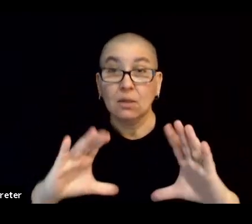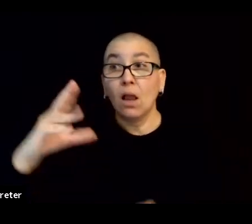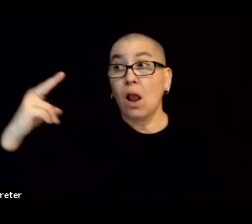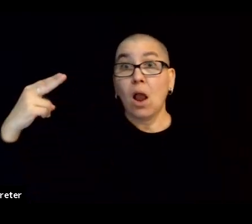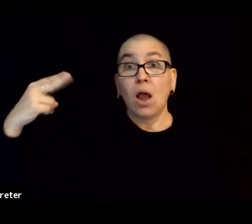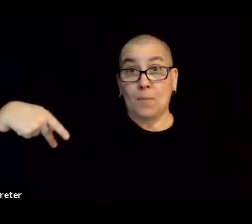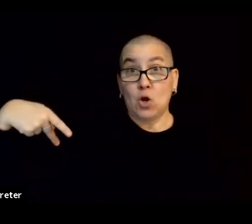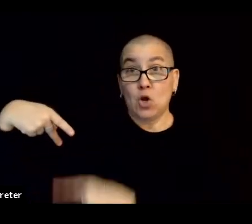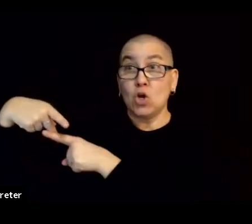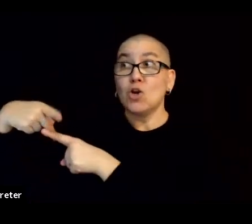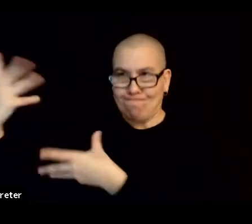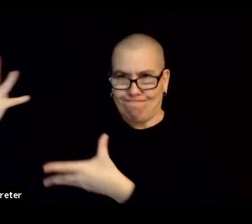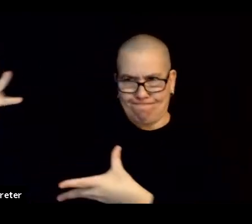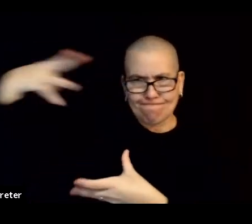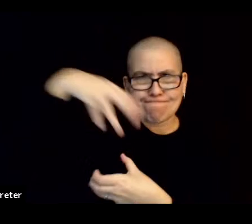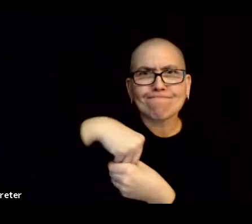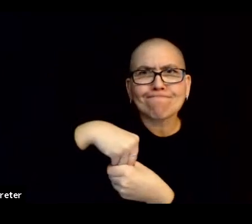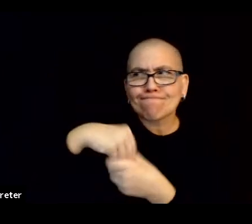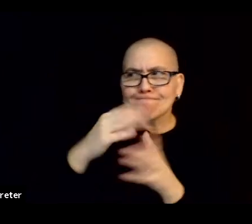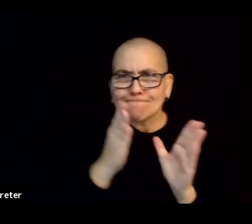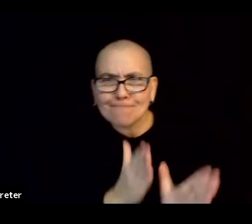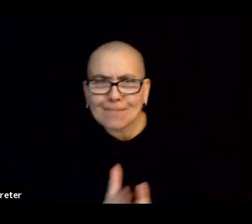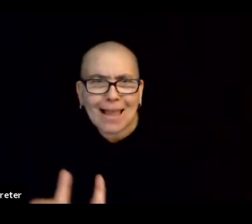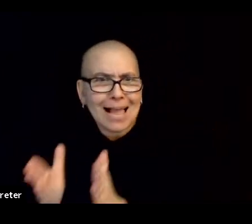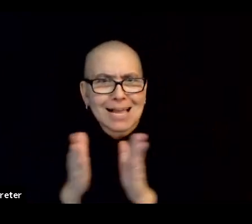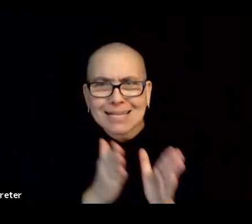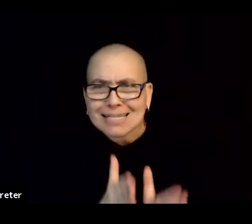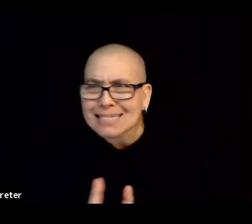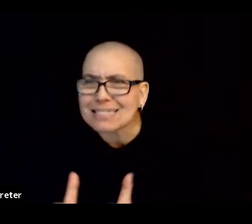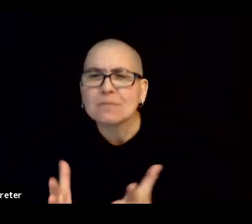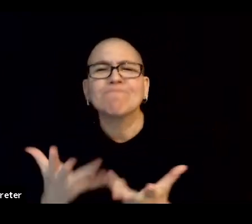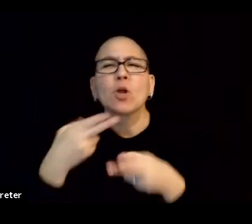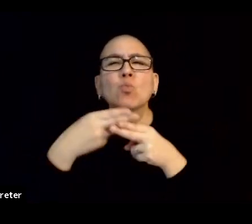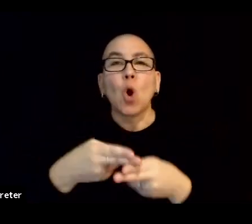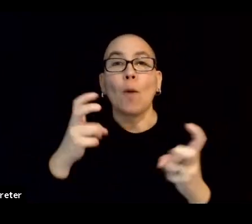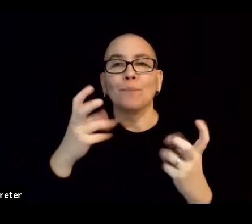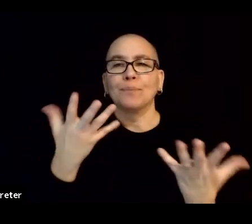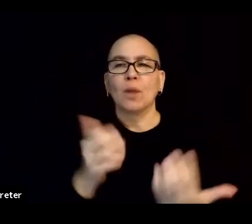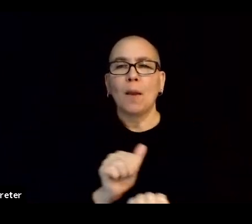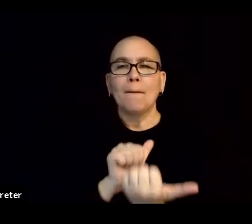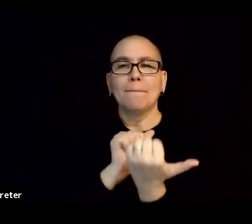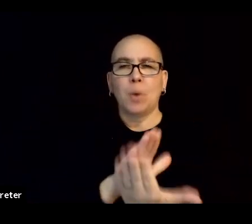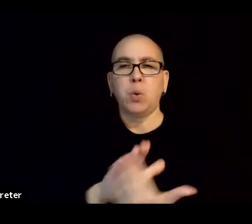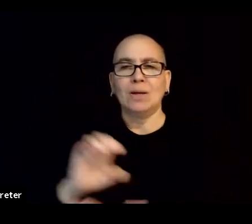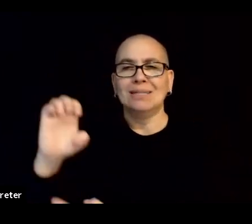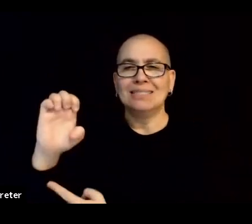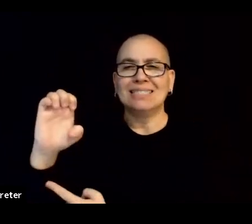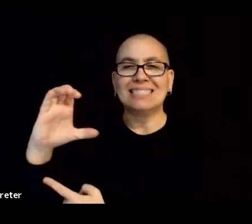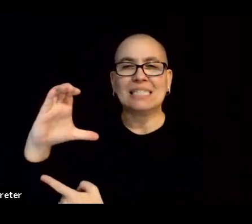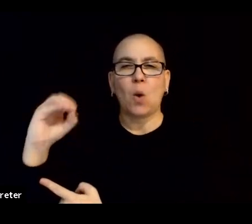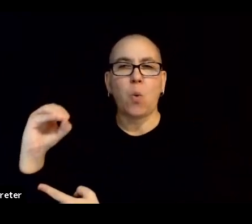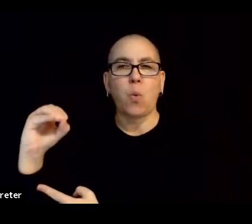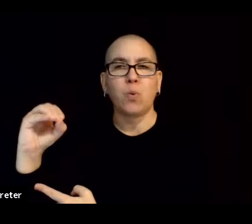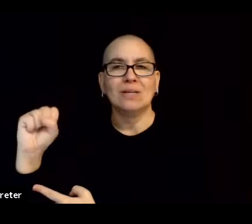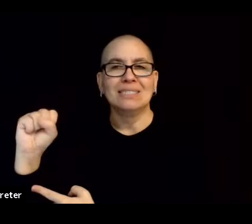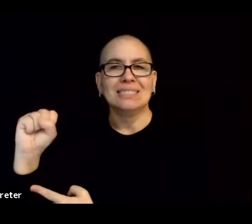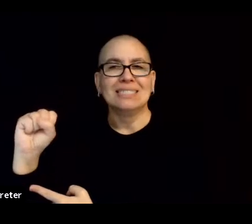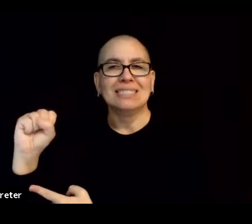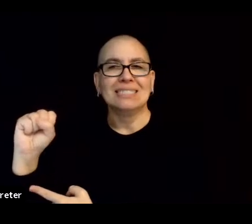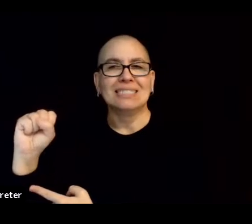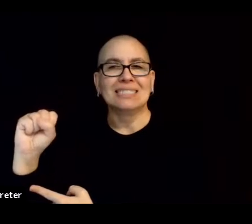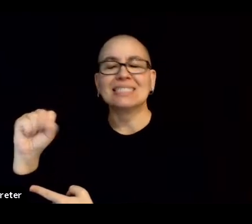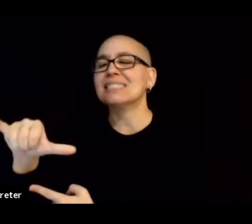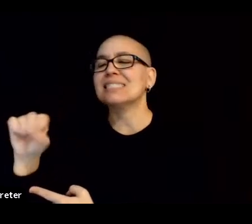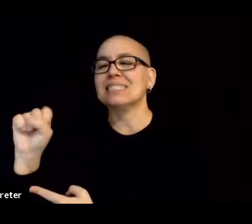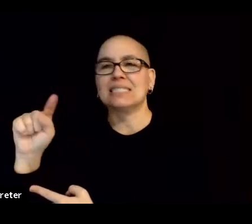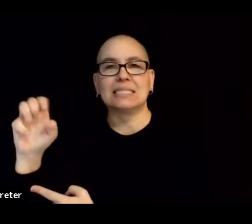this ecosystem that the governor refers to. And, you know, as we get into broader population immunization,